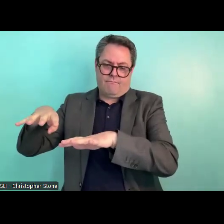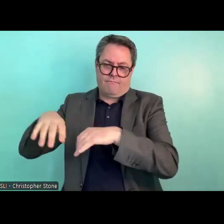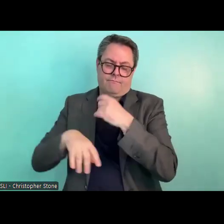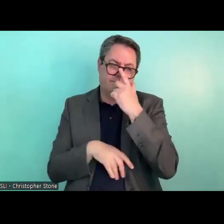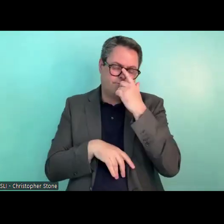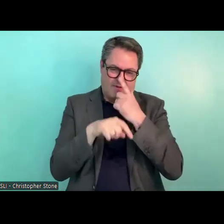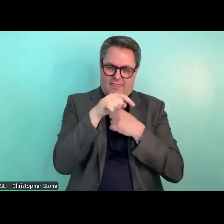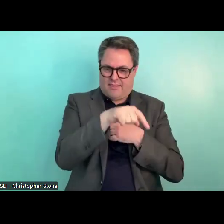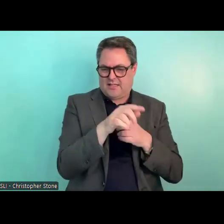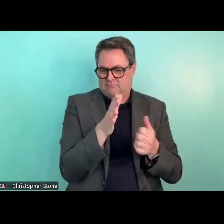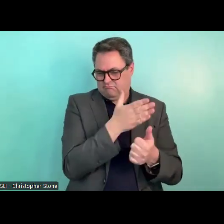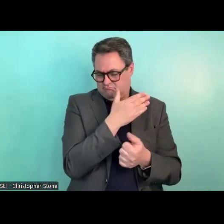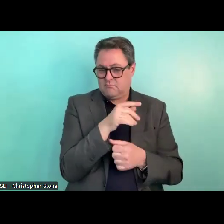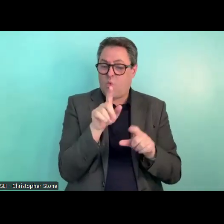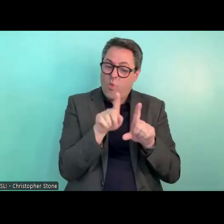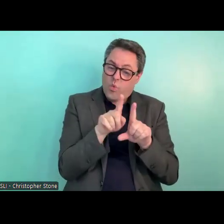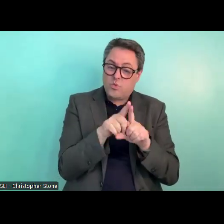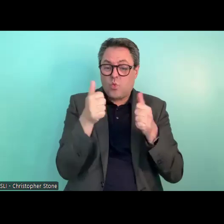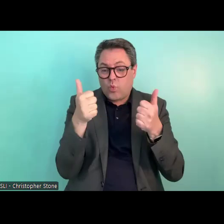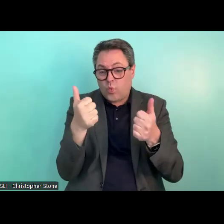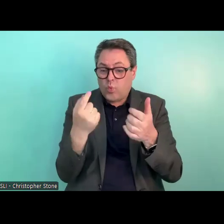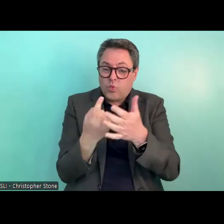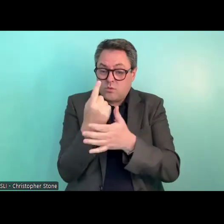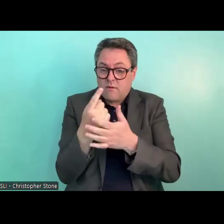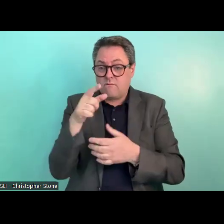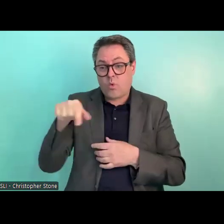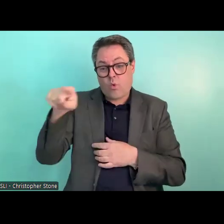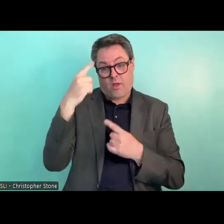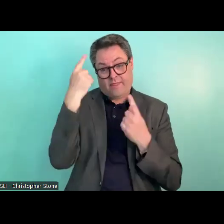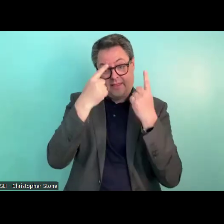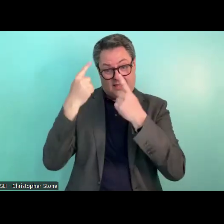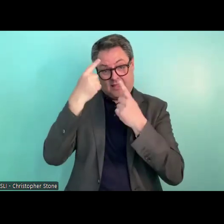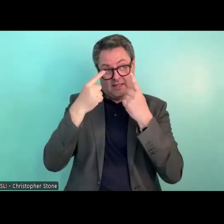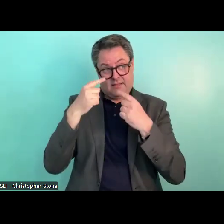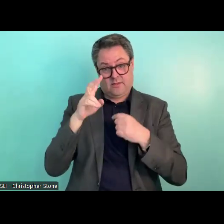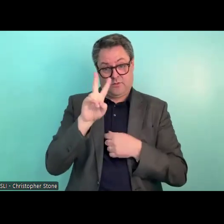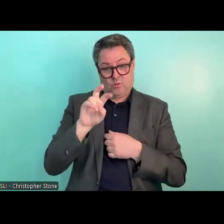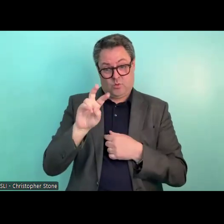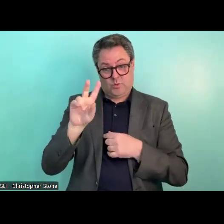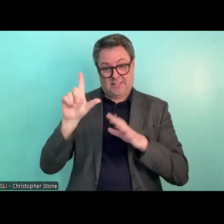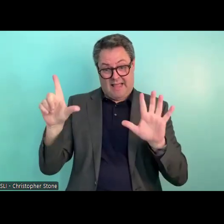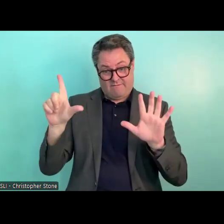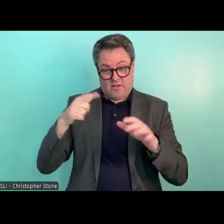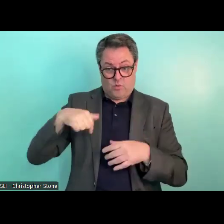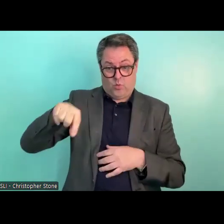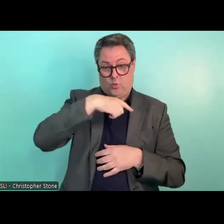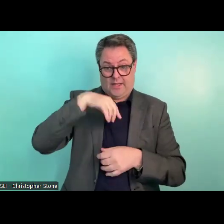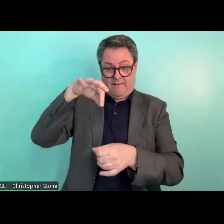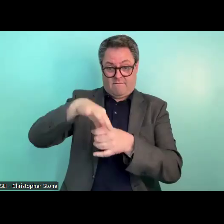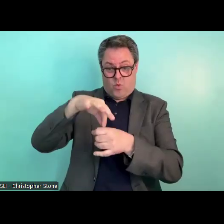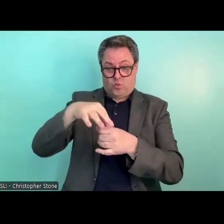Assembly, which will happen in September as part of our conference event. It's also a good opportunity for us to think